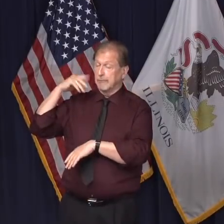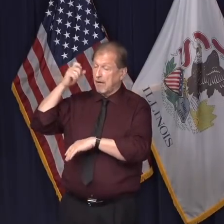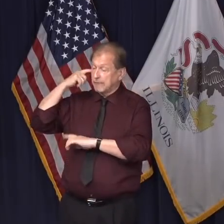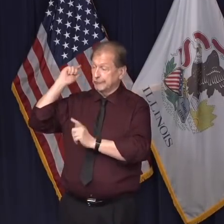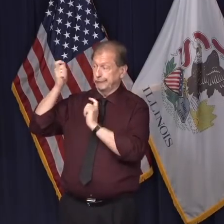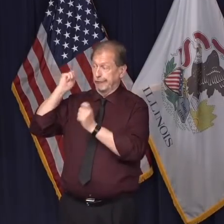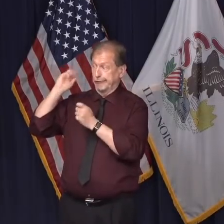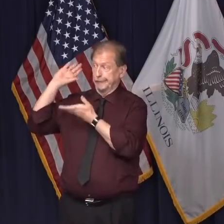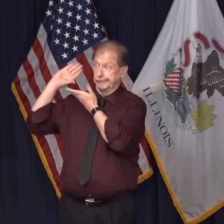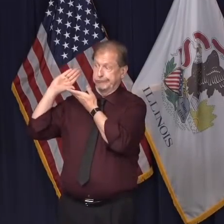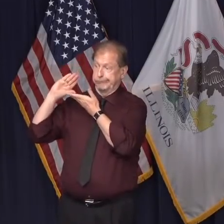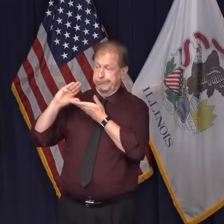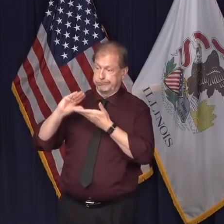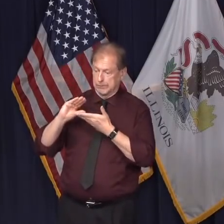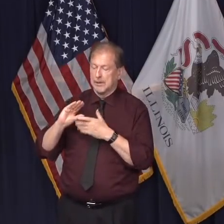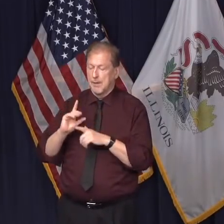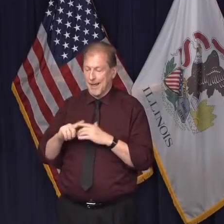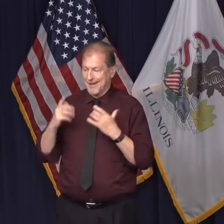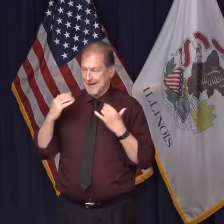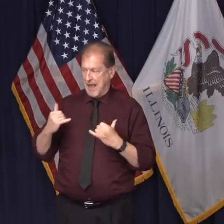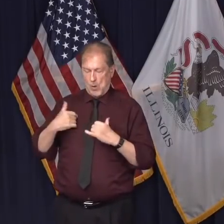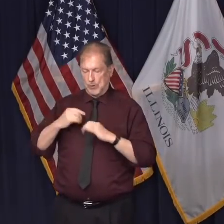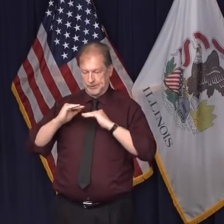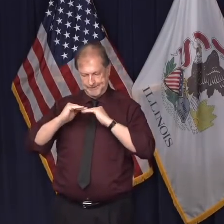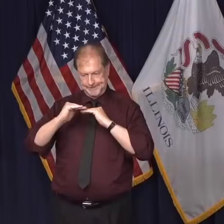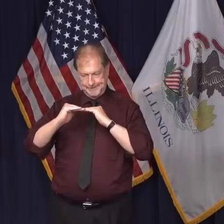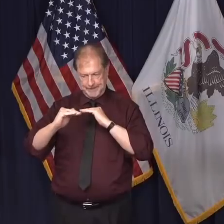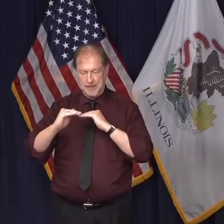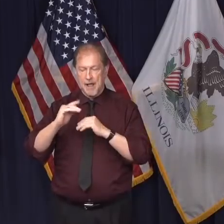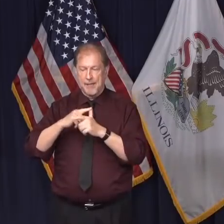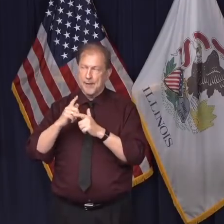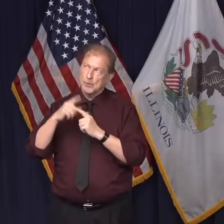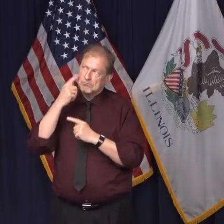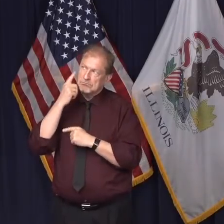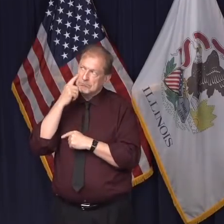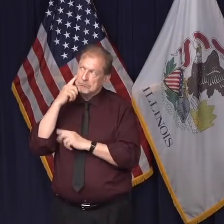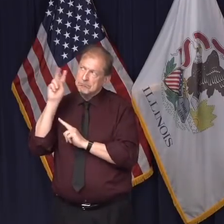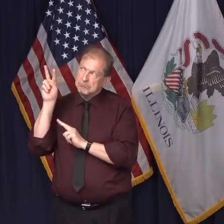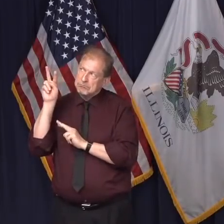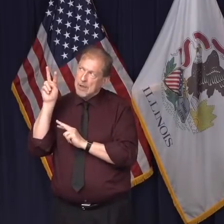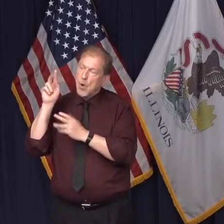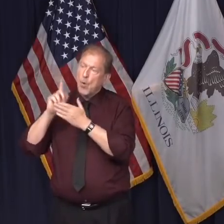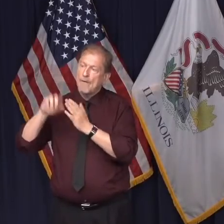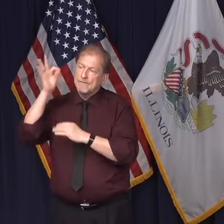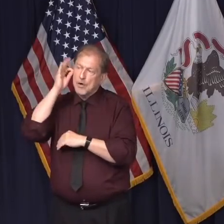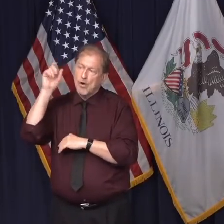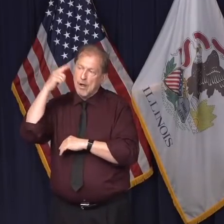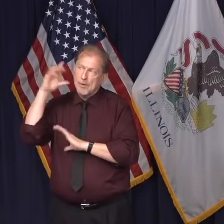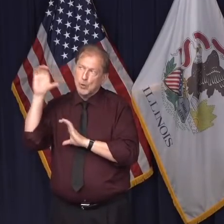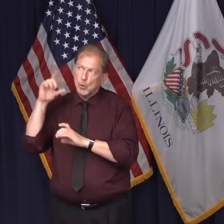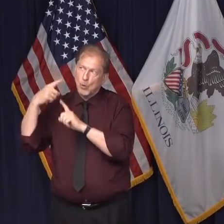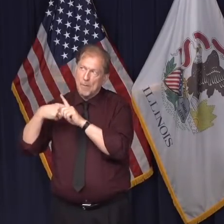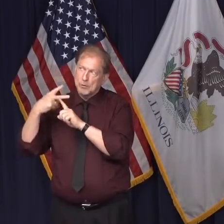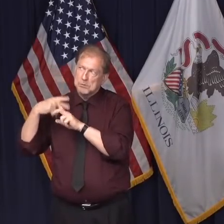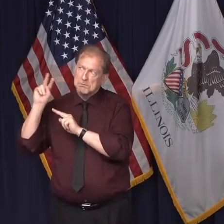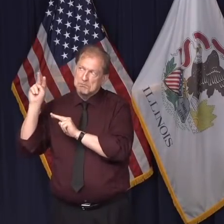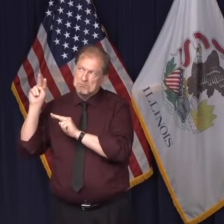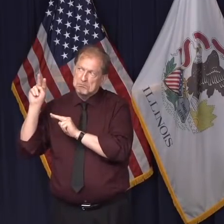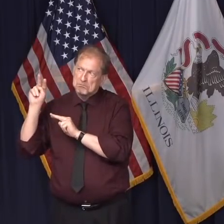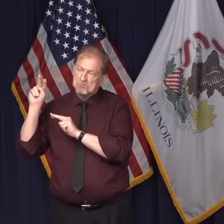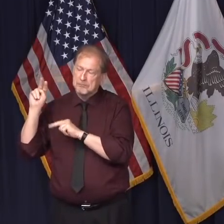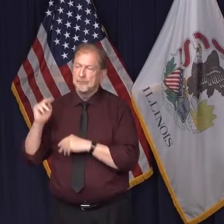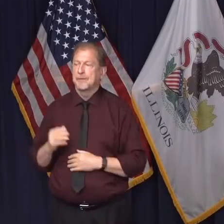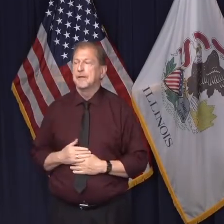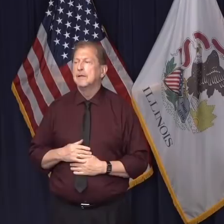then we'll manage through as the next month or so reveals whether the federal government will step up. This question's from Jim Leach